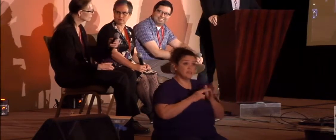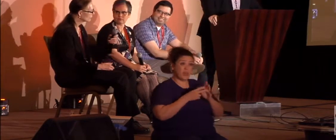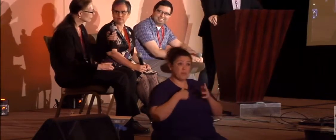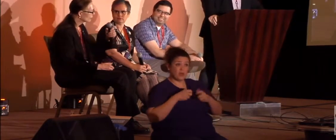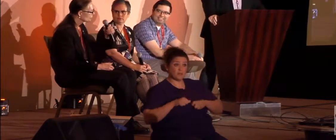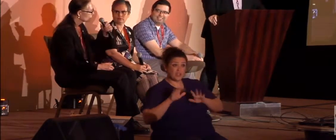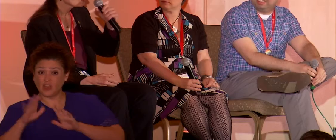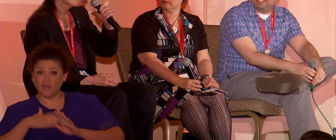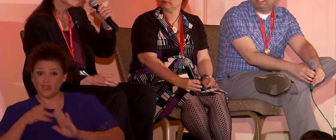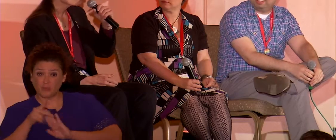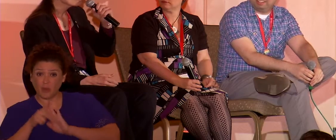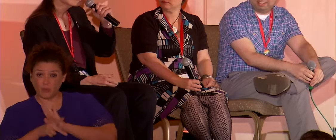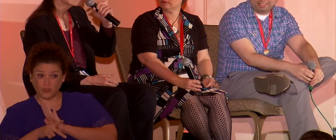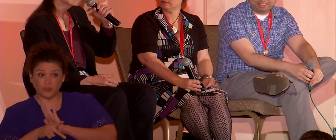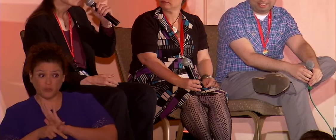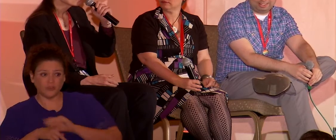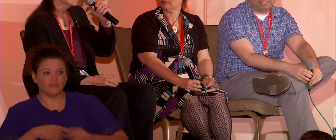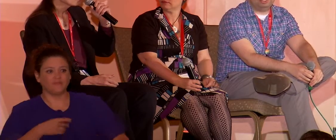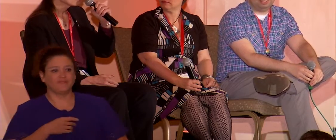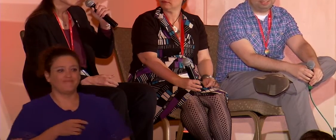hop in on that?